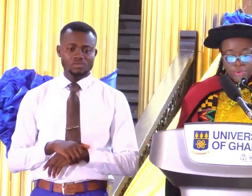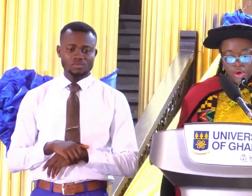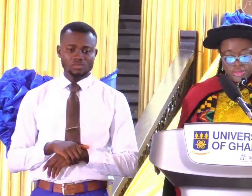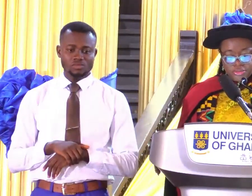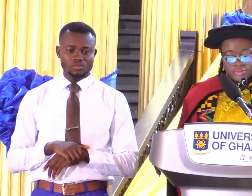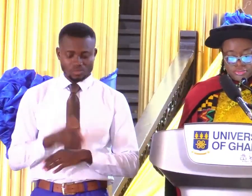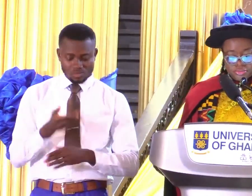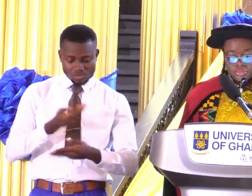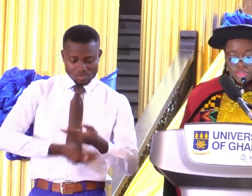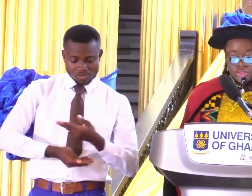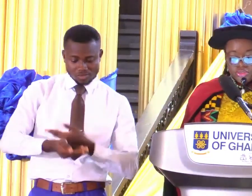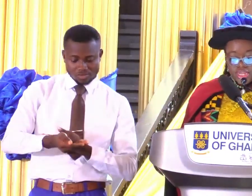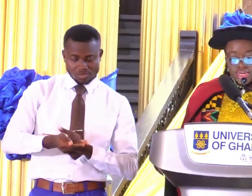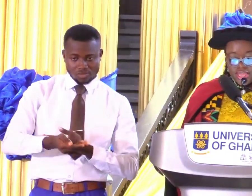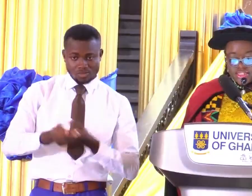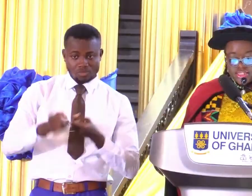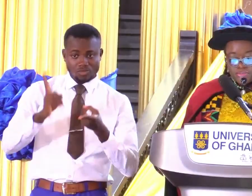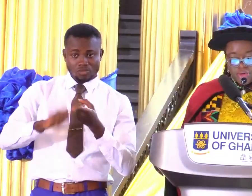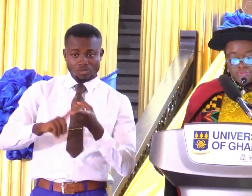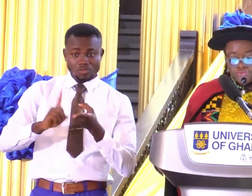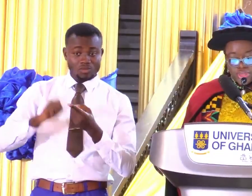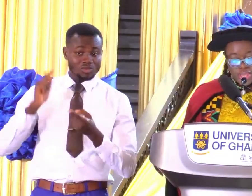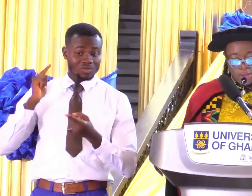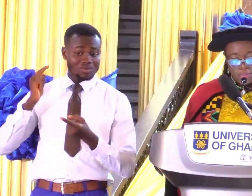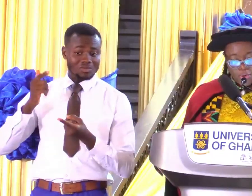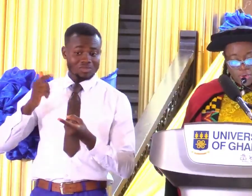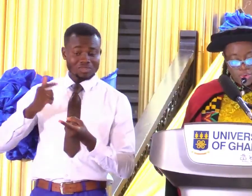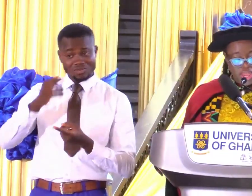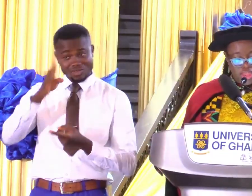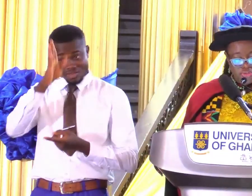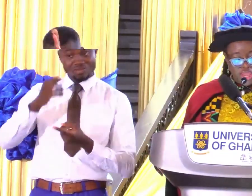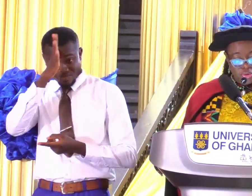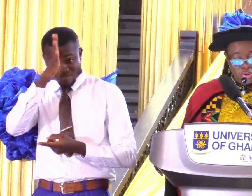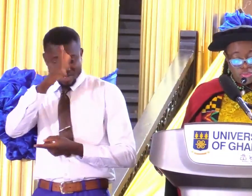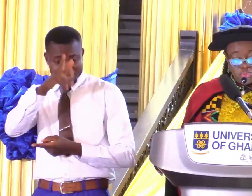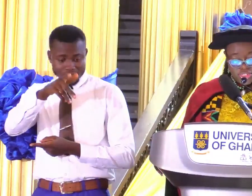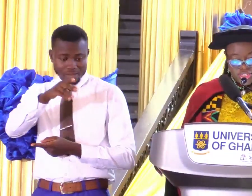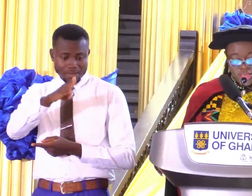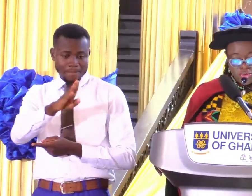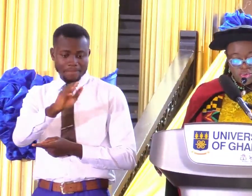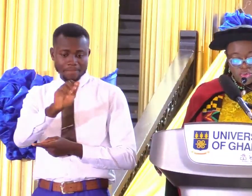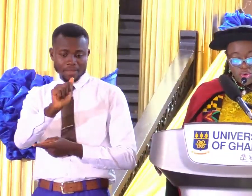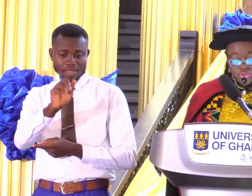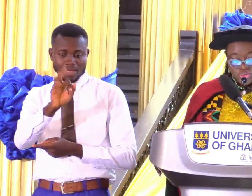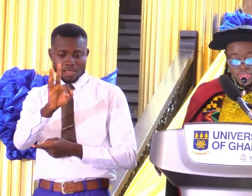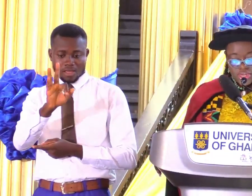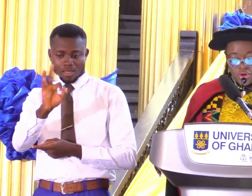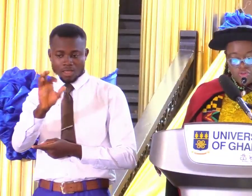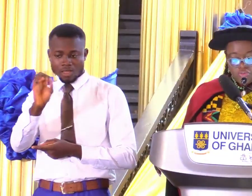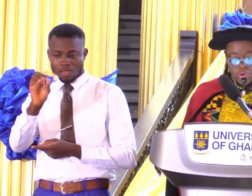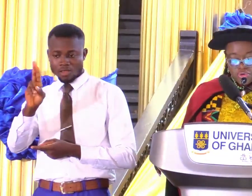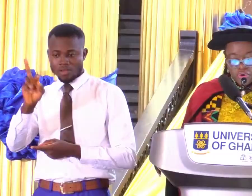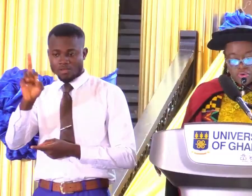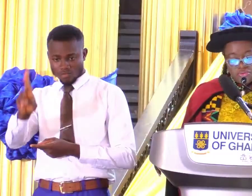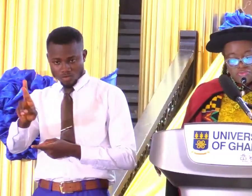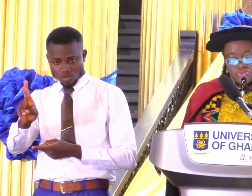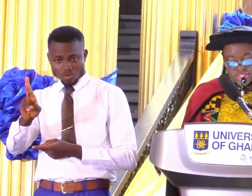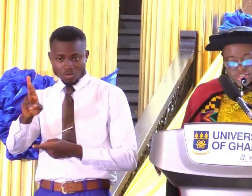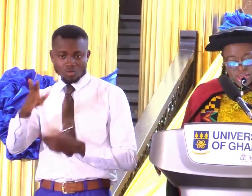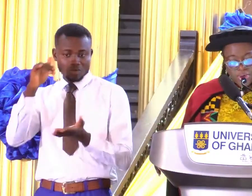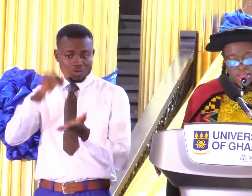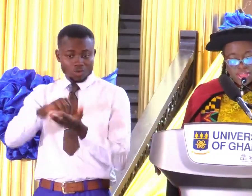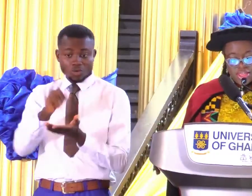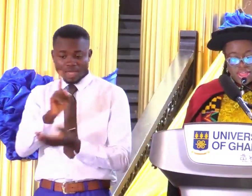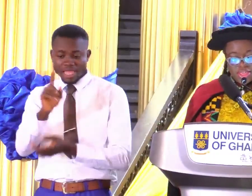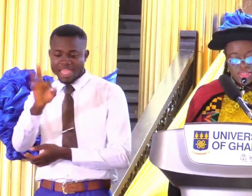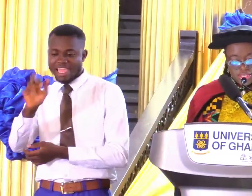was born to the late Bafo Nyampong Entry Buesiako, Nkoswahini of Begro,